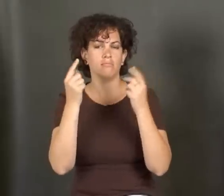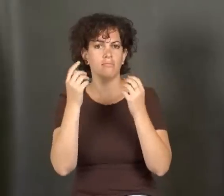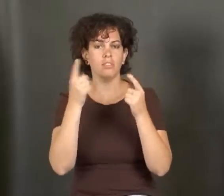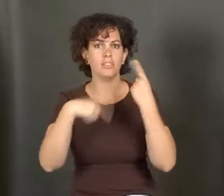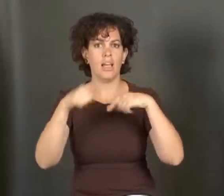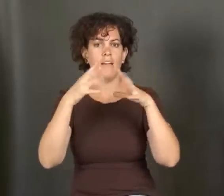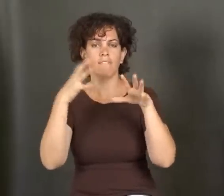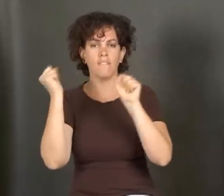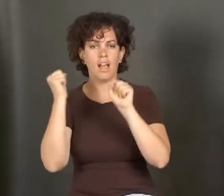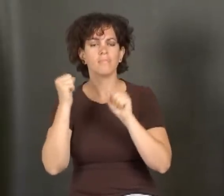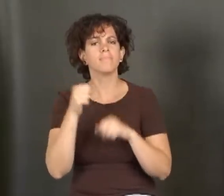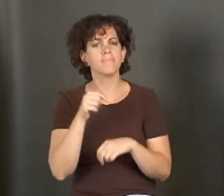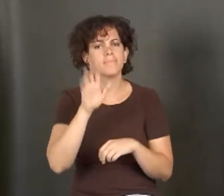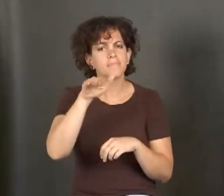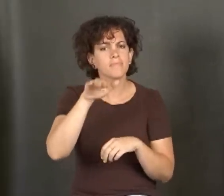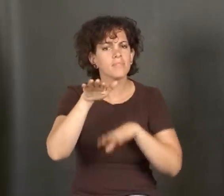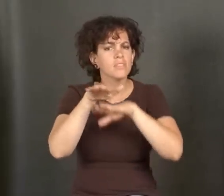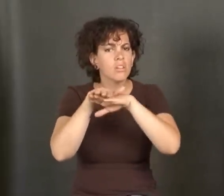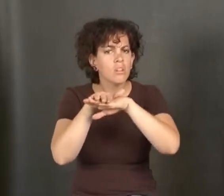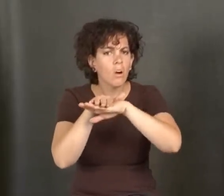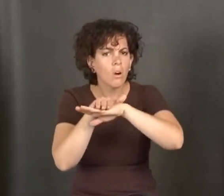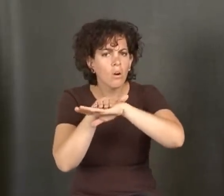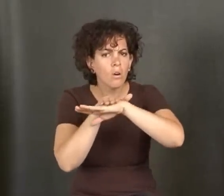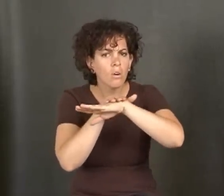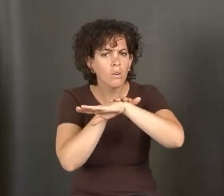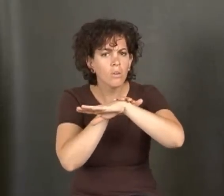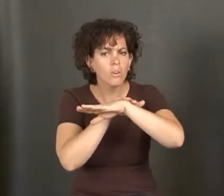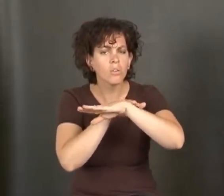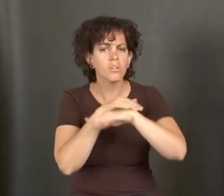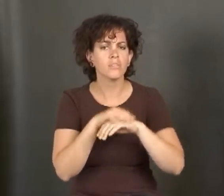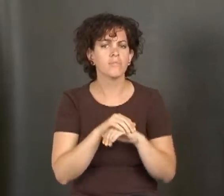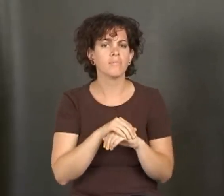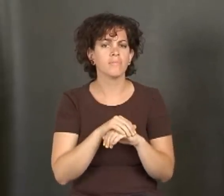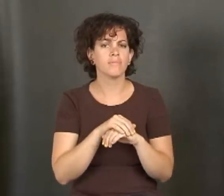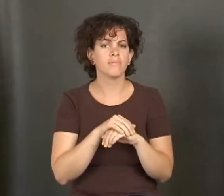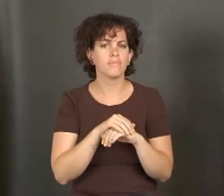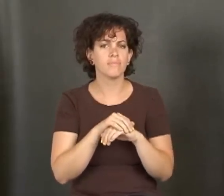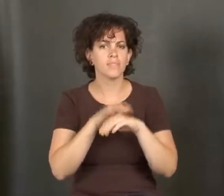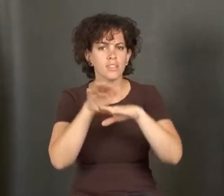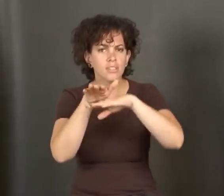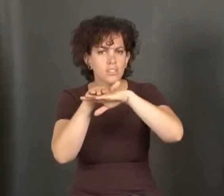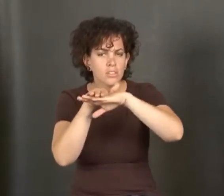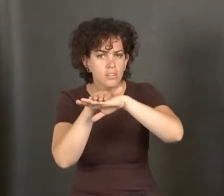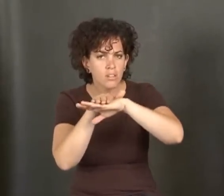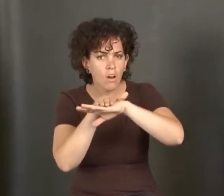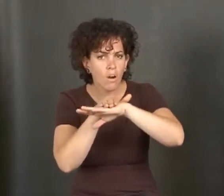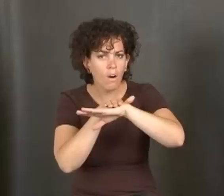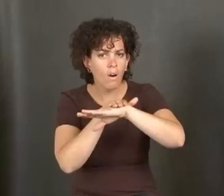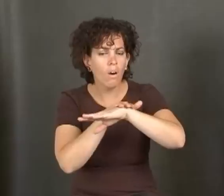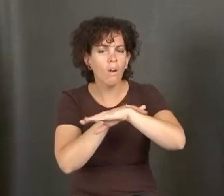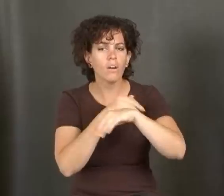If a deaf person is signing very quickly, you might ask them to slow down. Slow down.